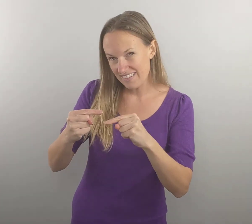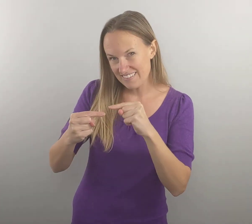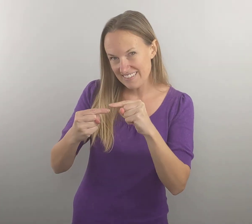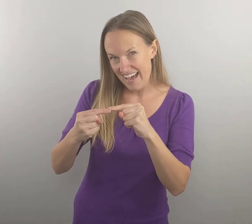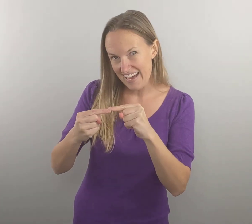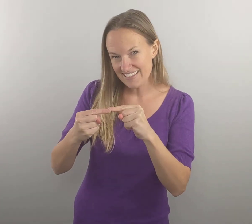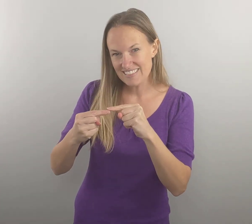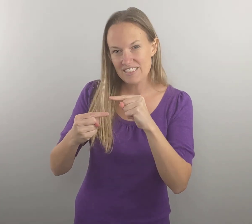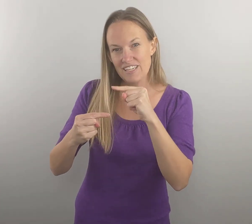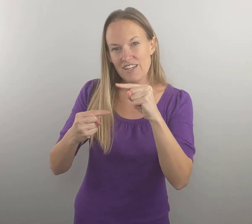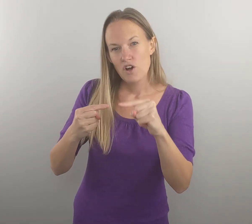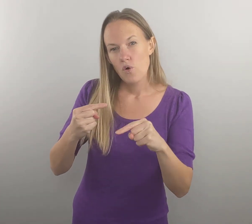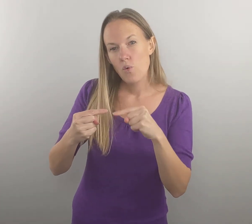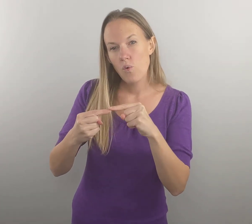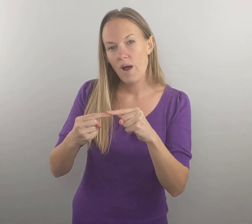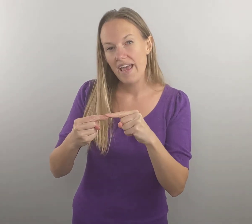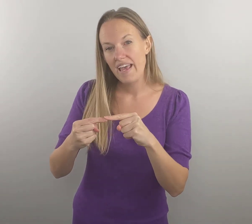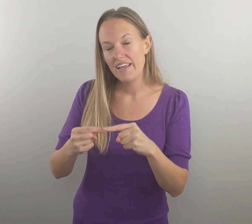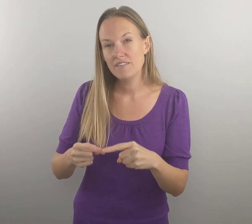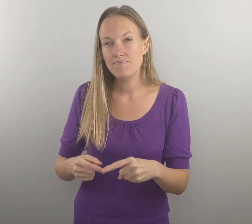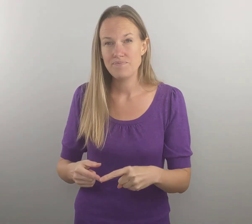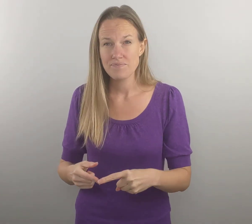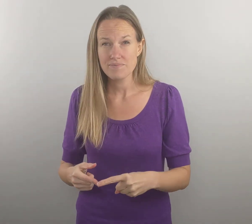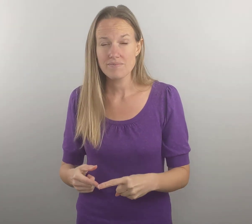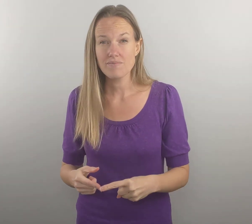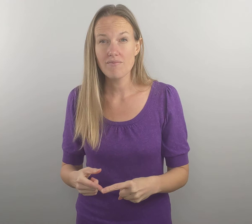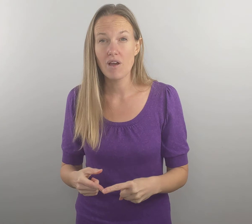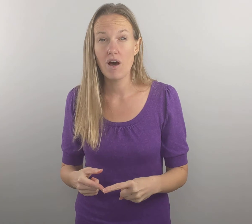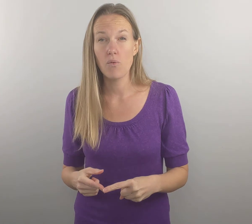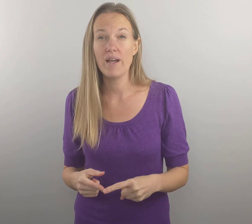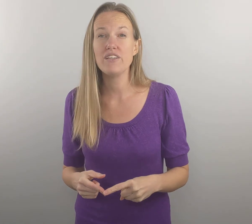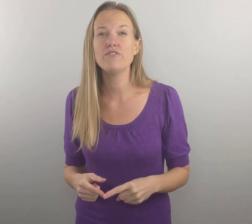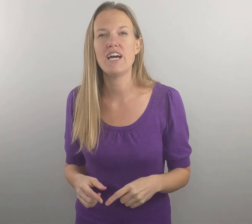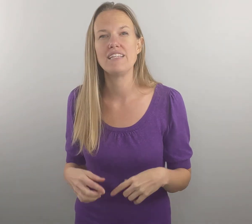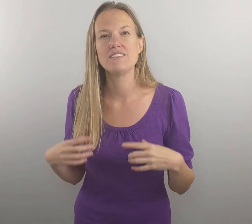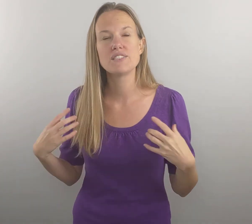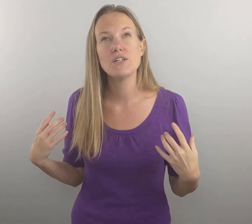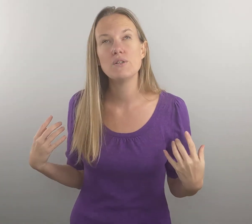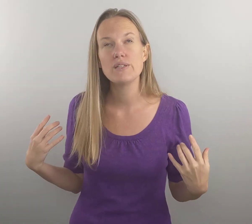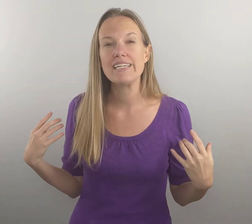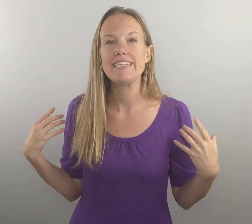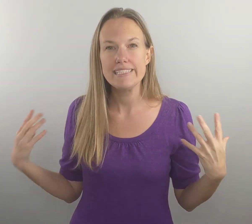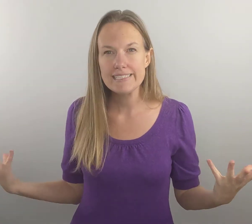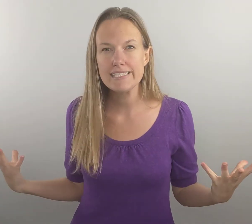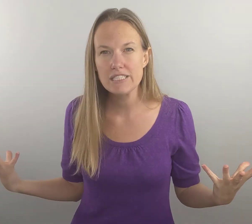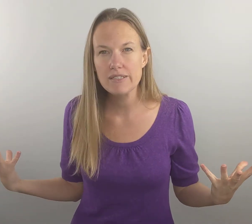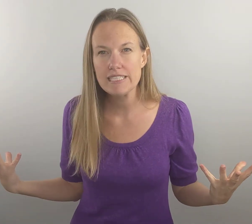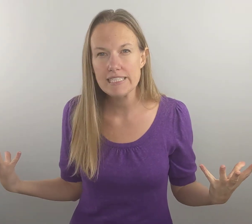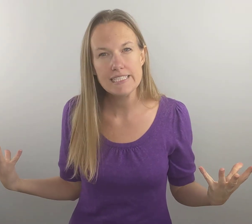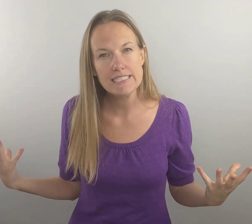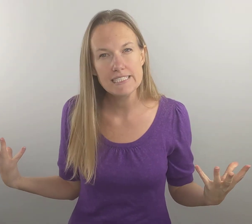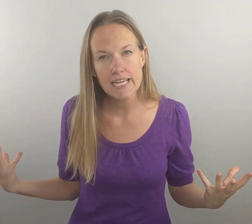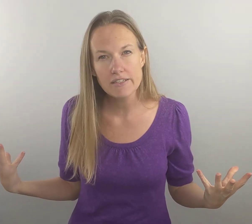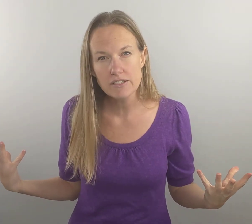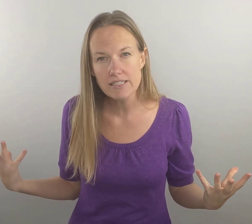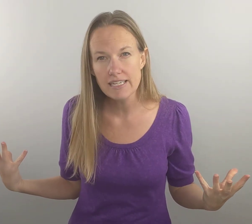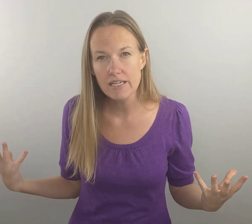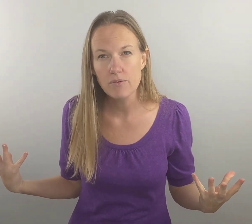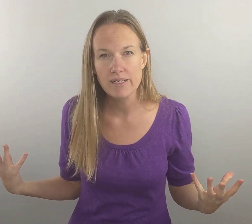learned that. When, what you've done. So in this situation, generally when